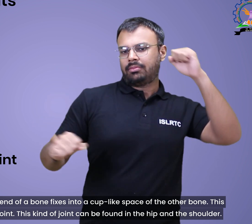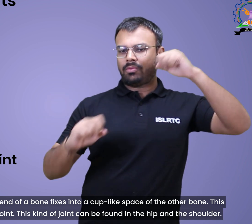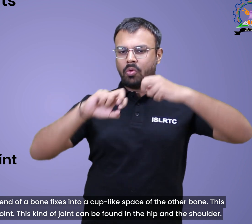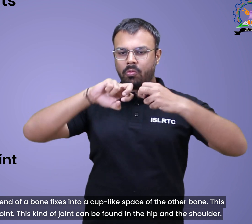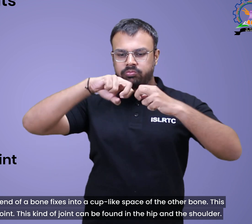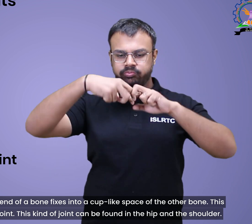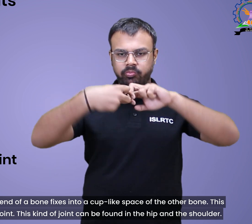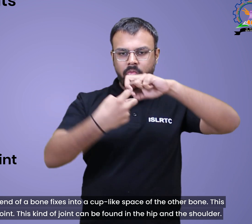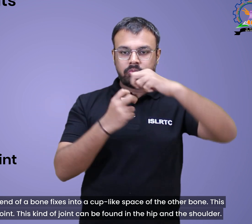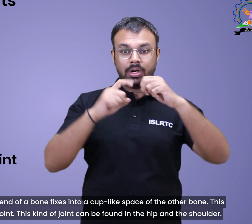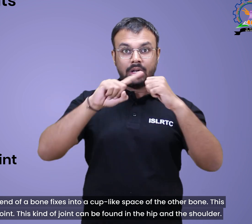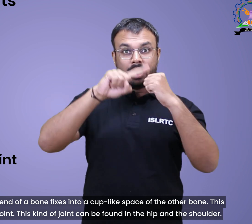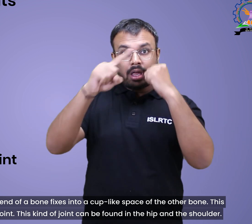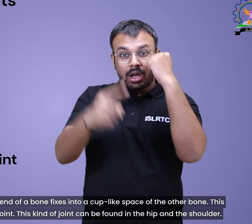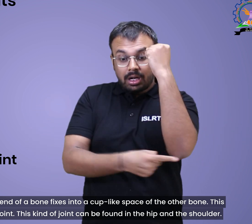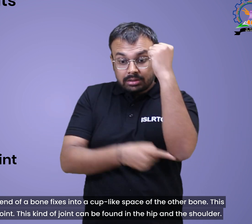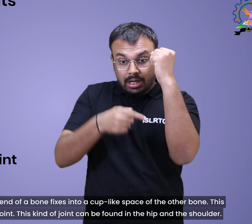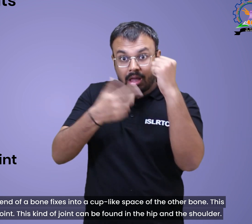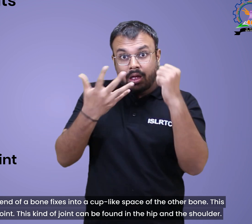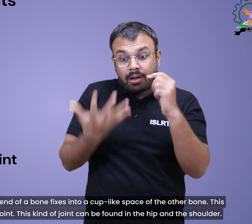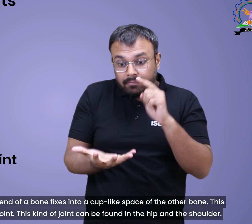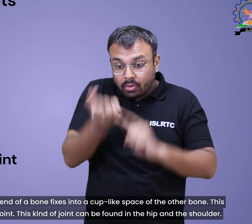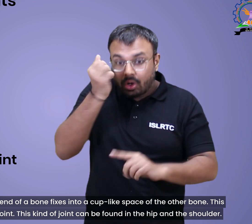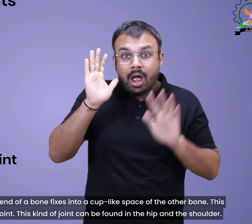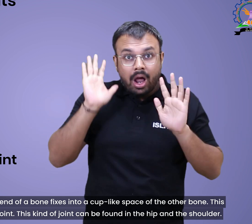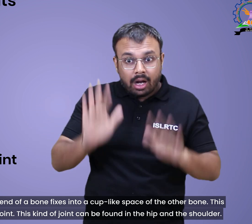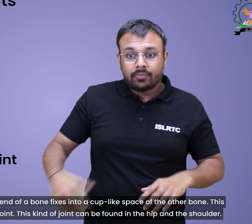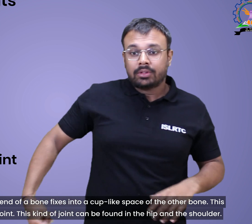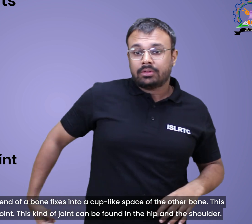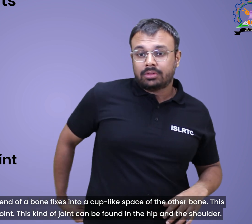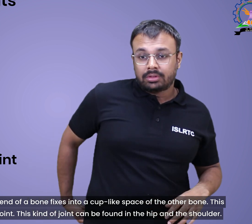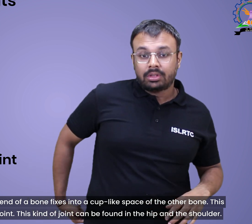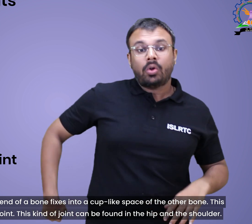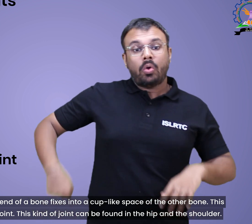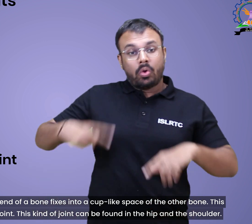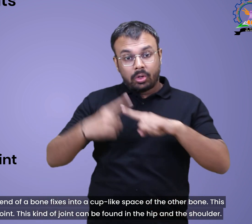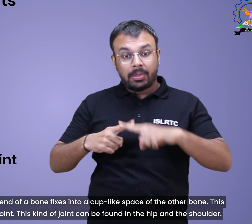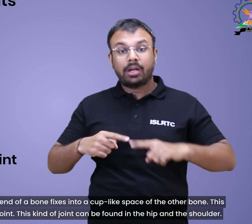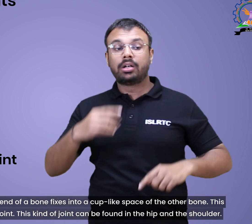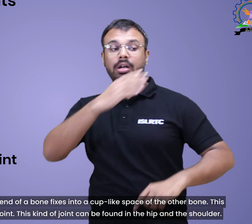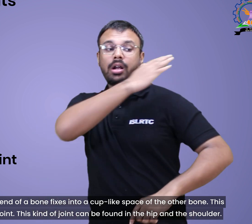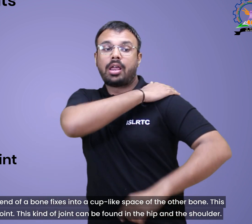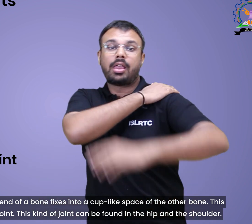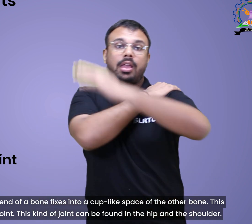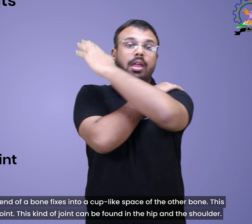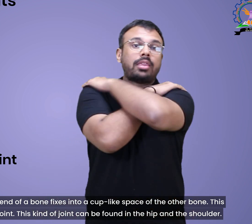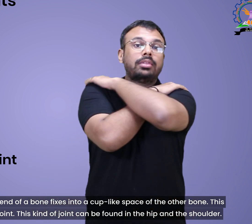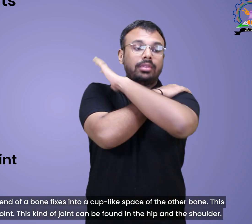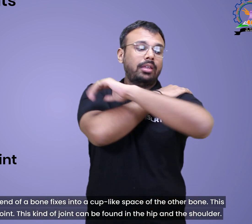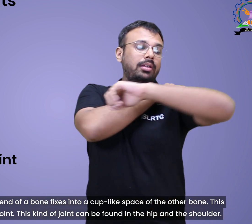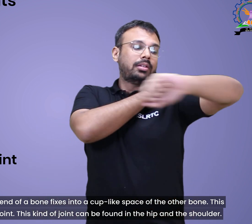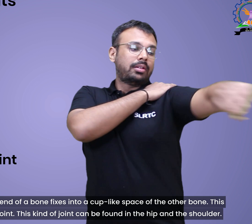free movement of the joint. This kind of joint can be found in the hip and the shoulder.